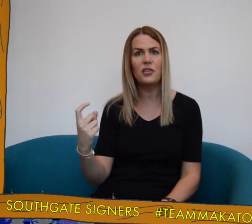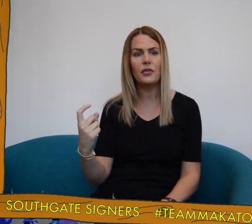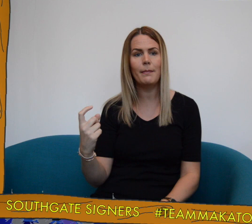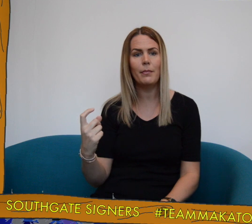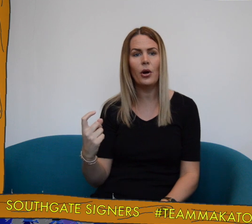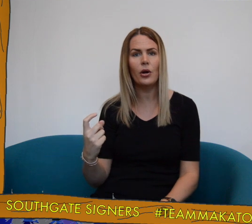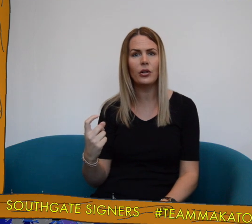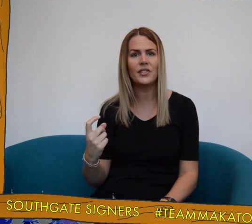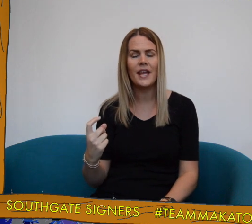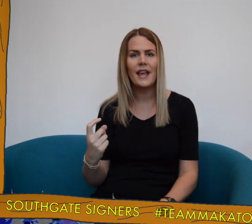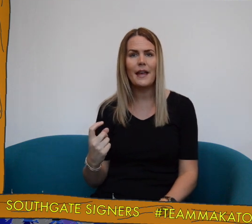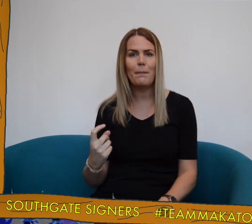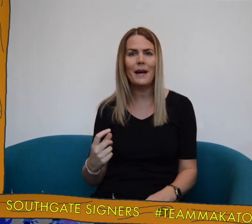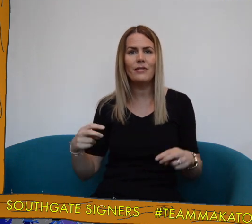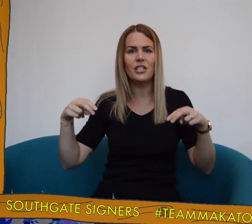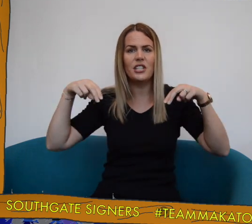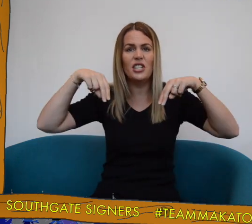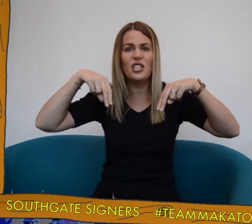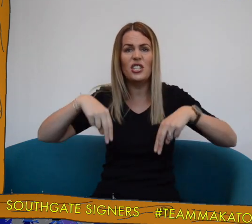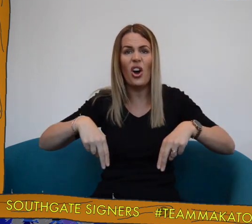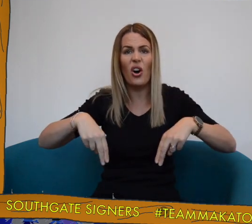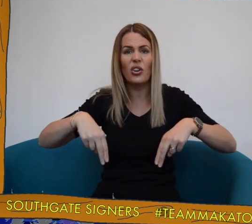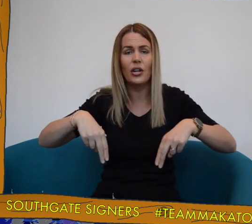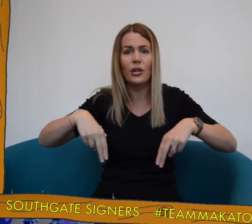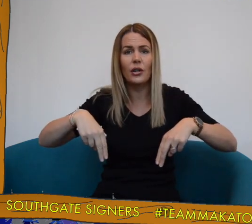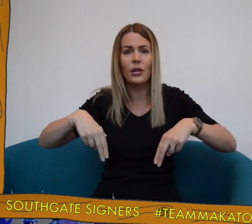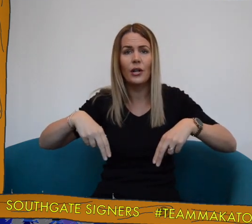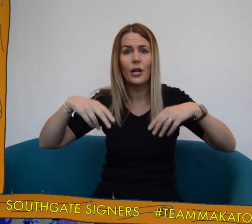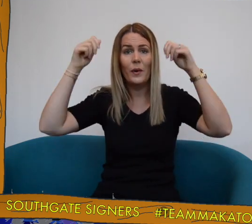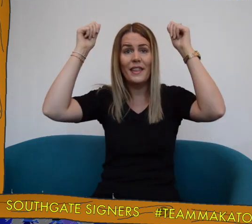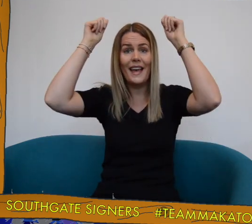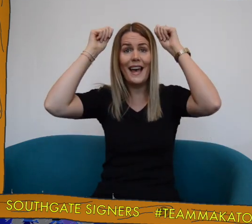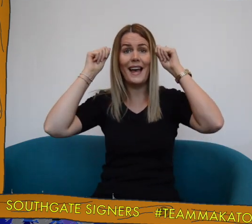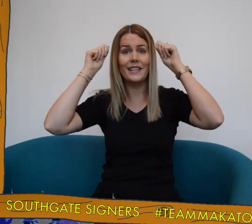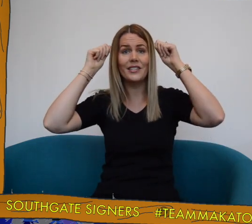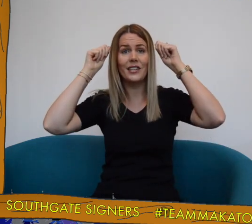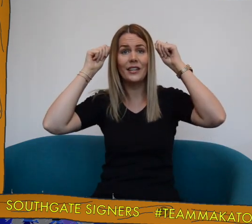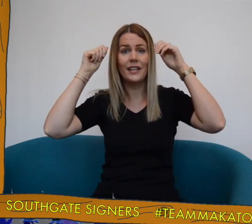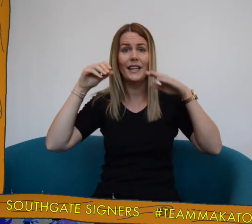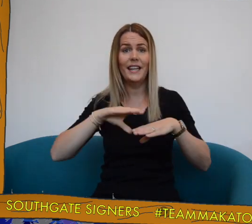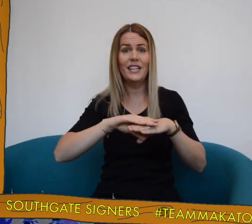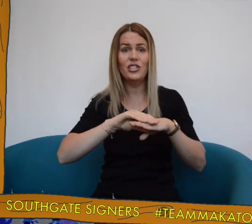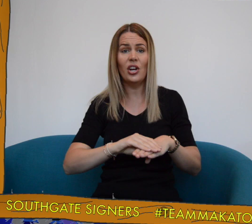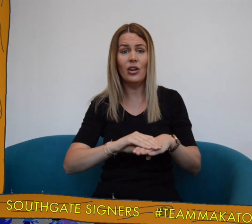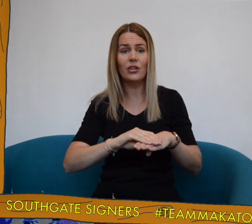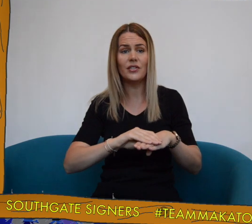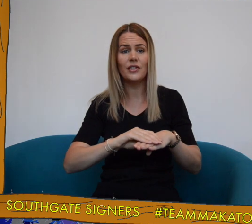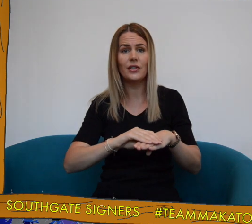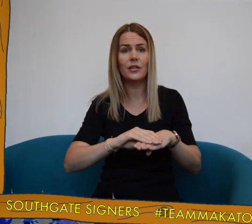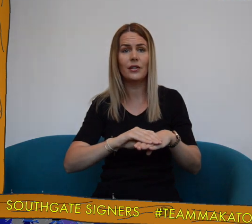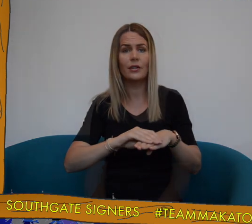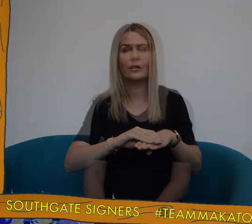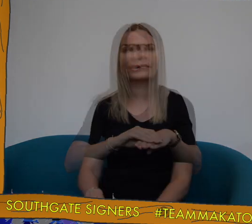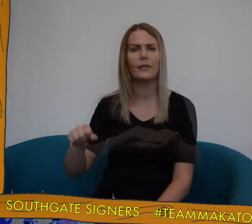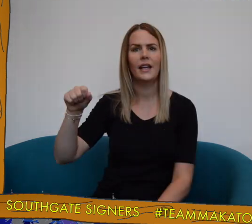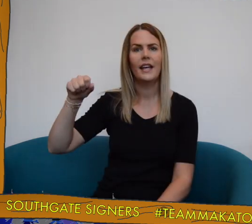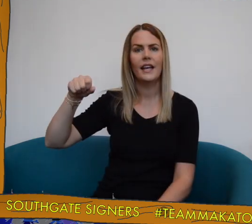on thundering paws they abandoned a dog with a hat in his jaws.